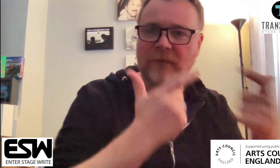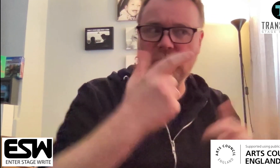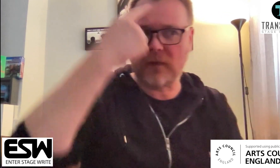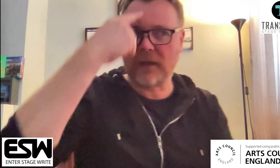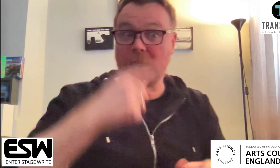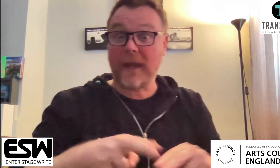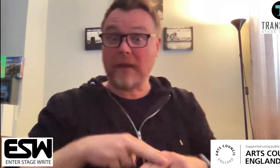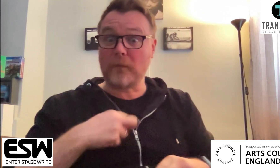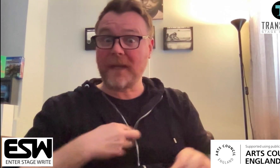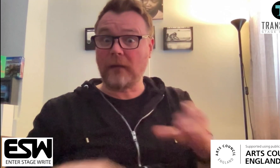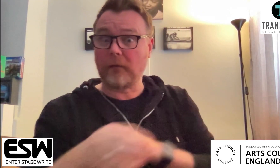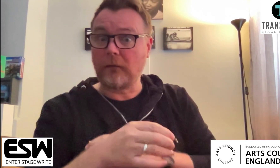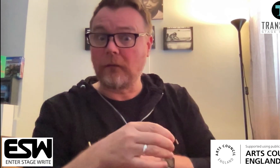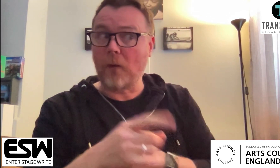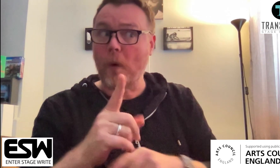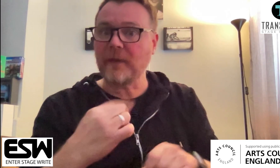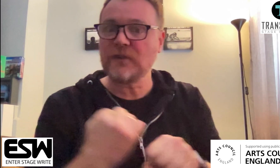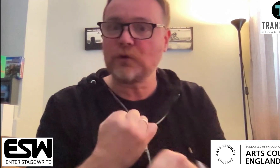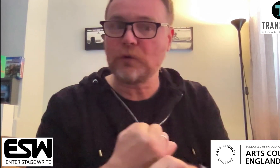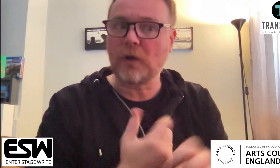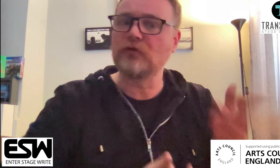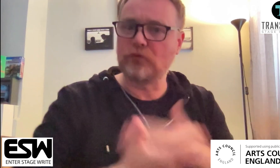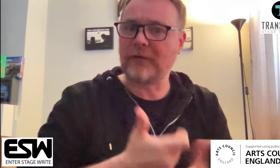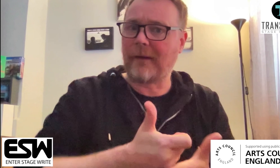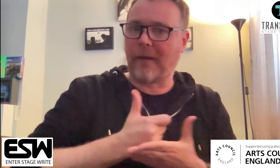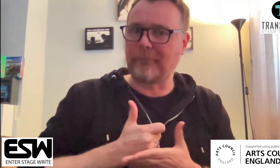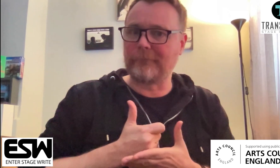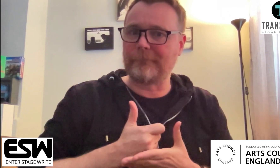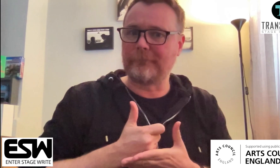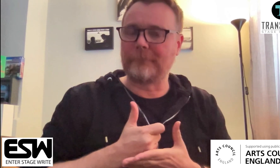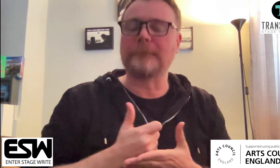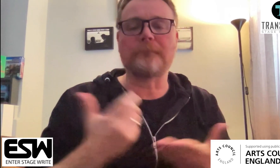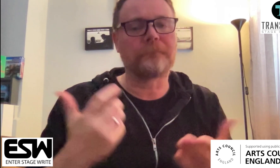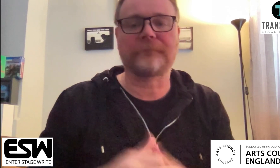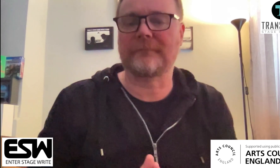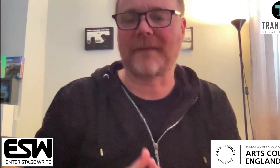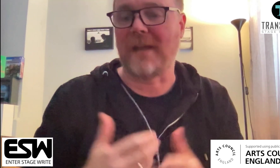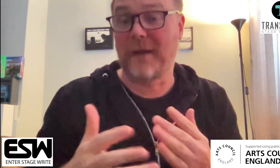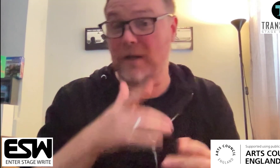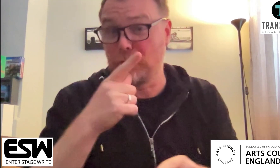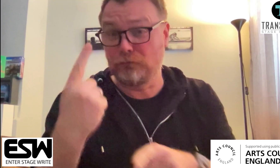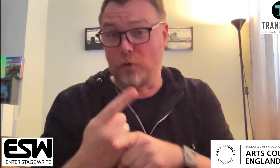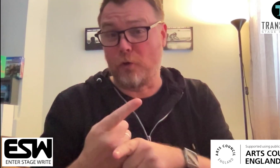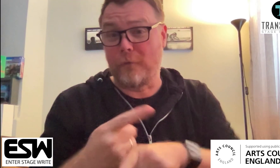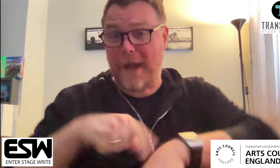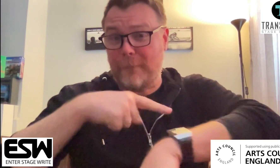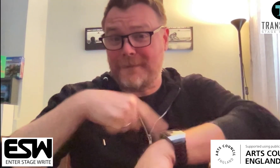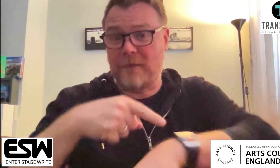watch an action film, you put yourself in the place of the hero and you think, well, what would I do in that situation? So story helps us to practice life. I mean, I